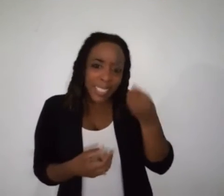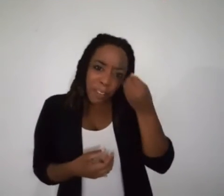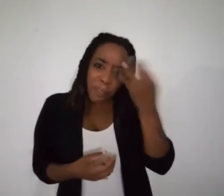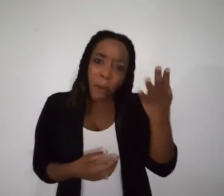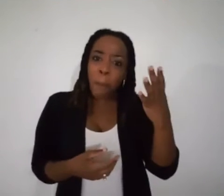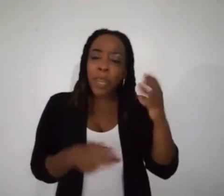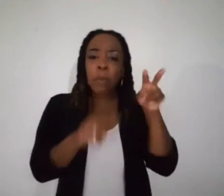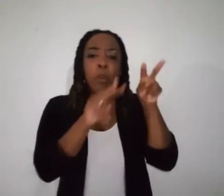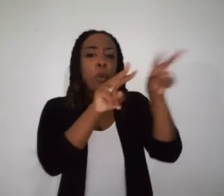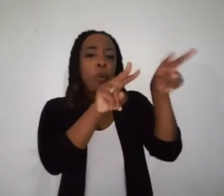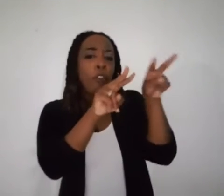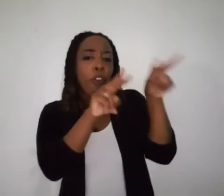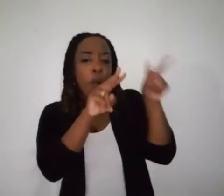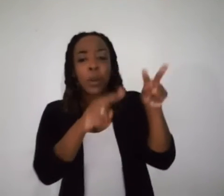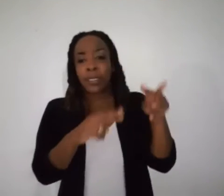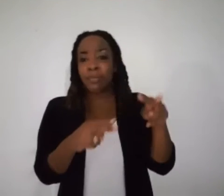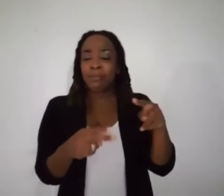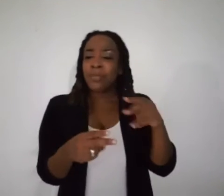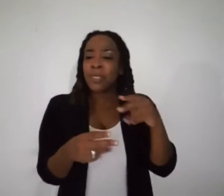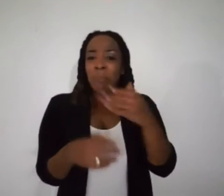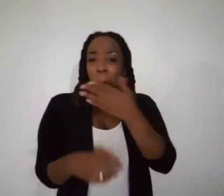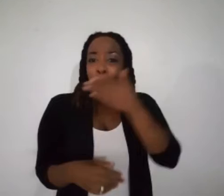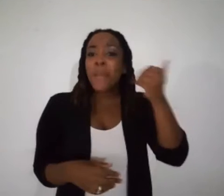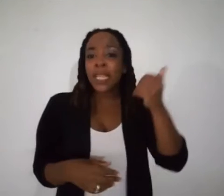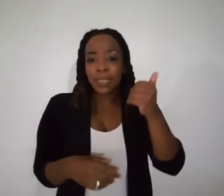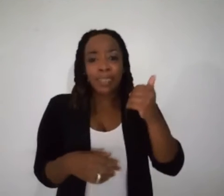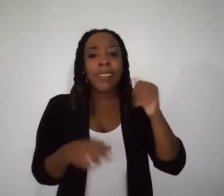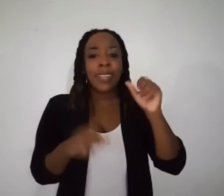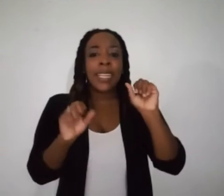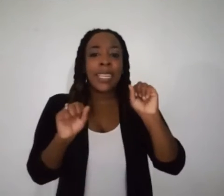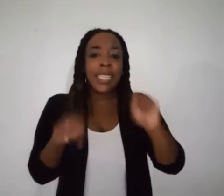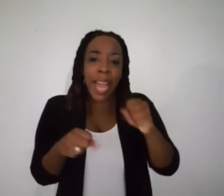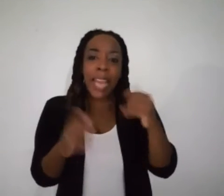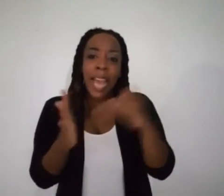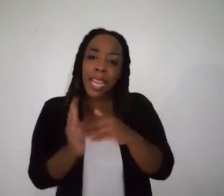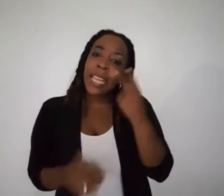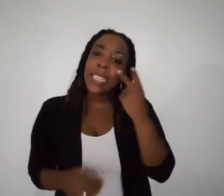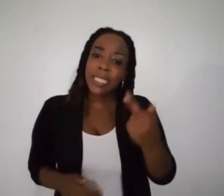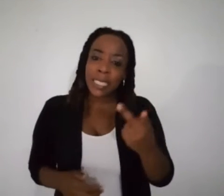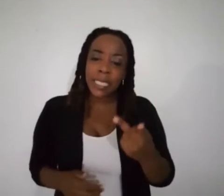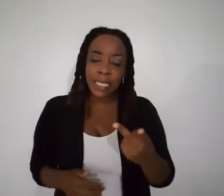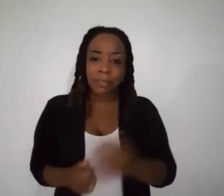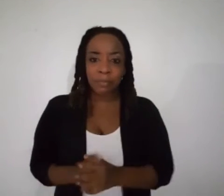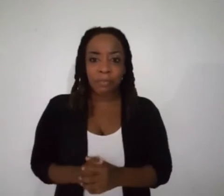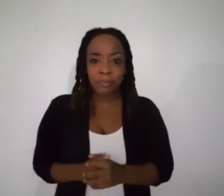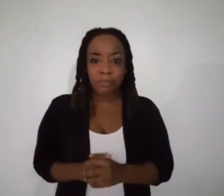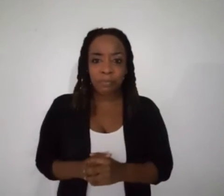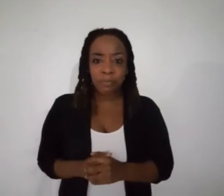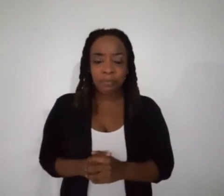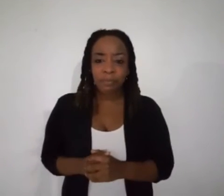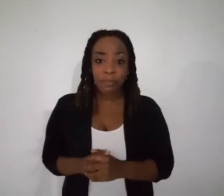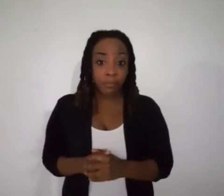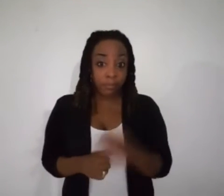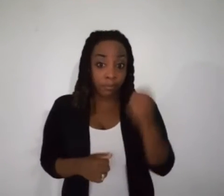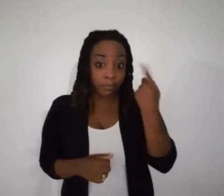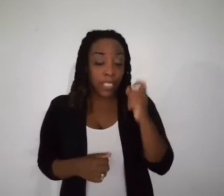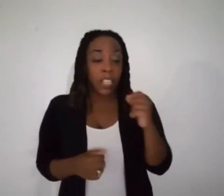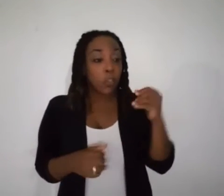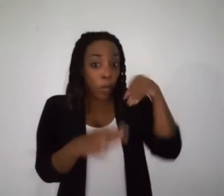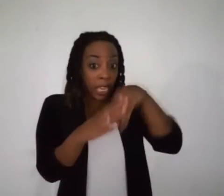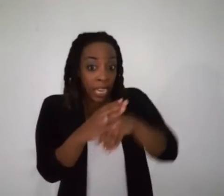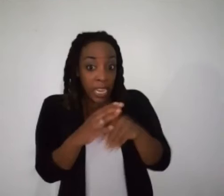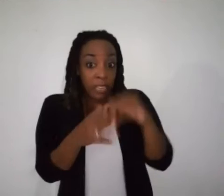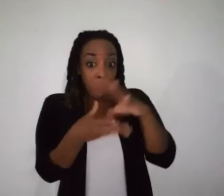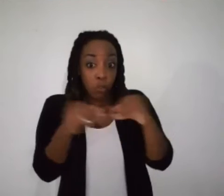able to do this again. We will be able to see our friends. So in the story that you're doing with your child, make sure that you give them